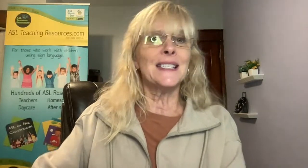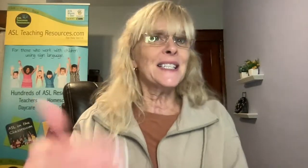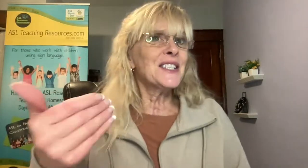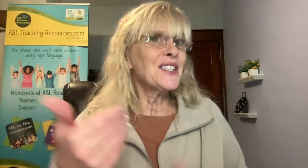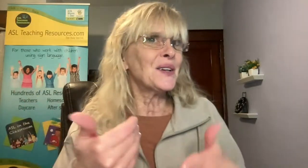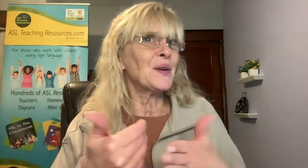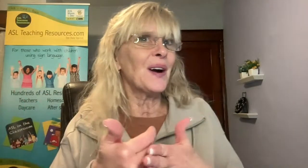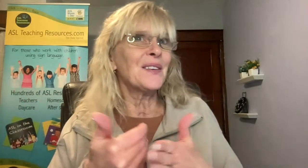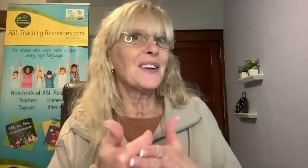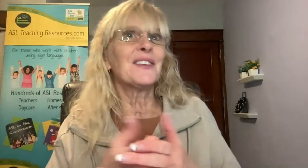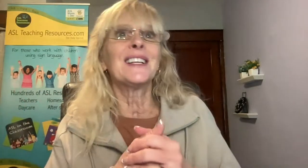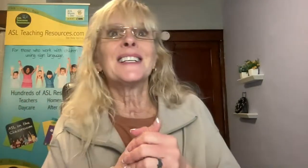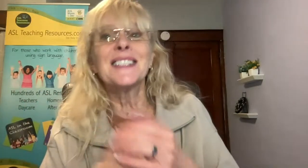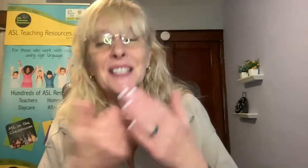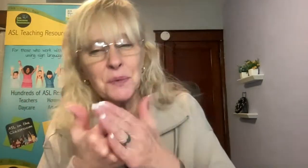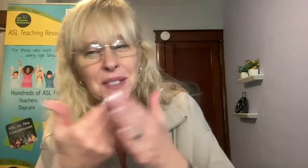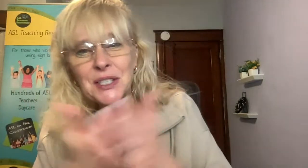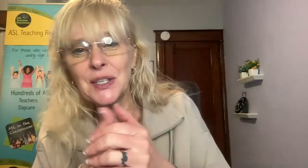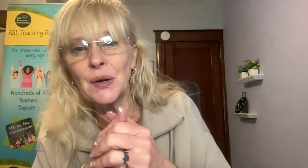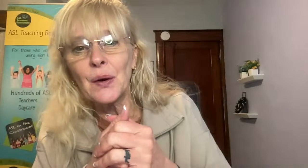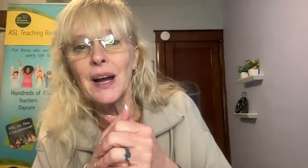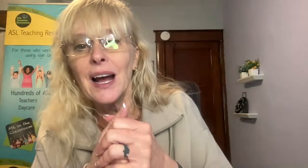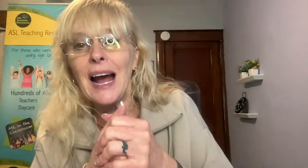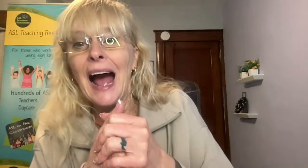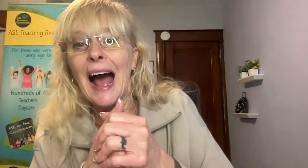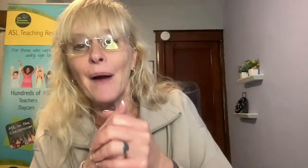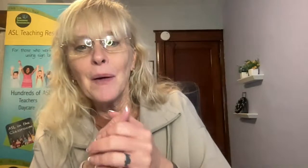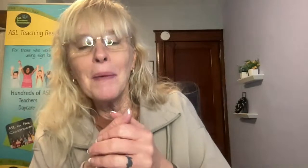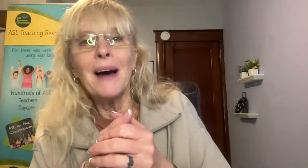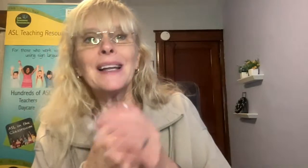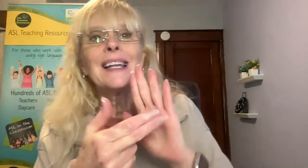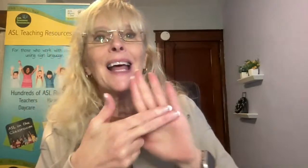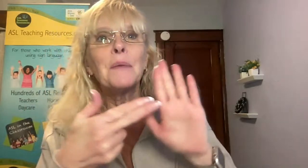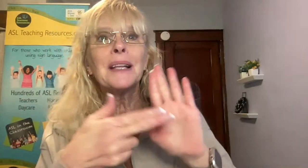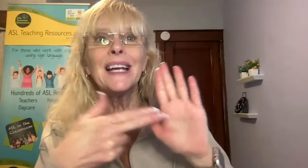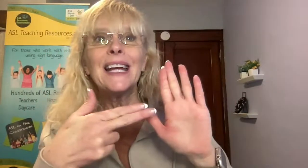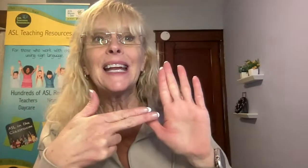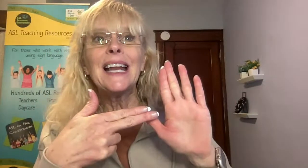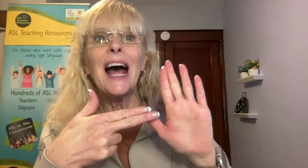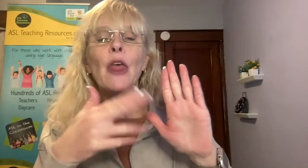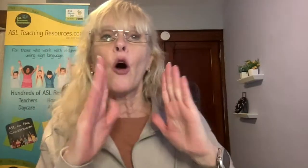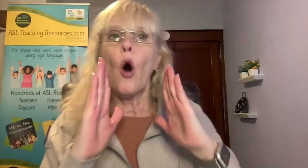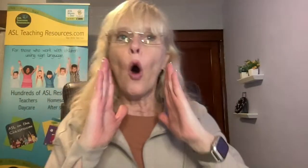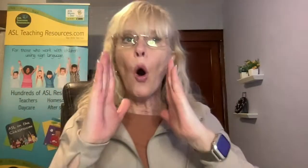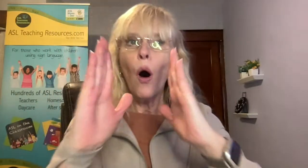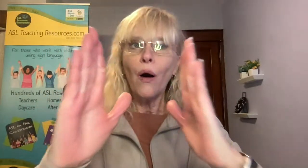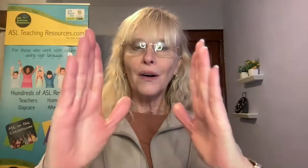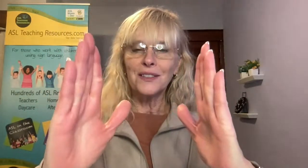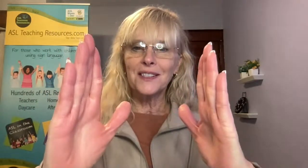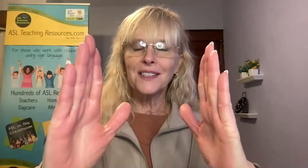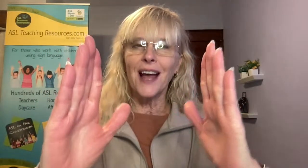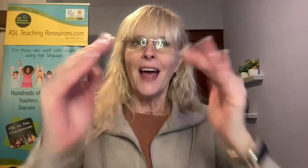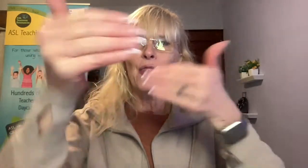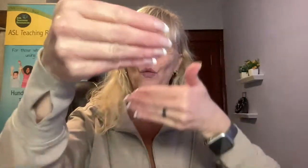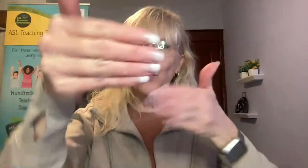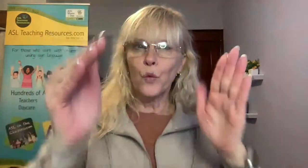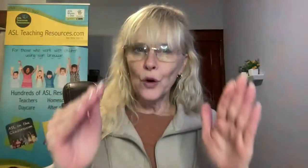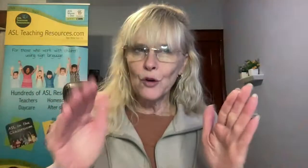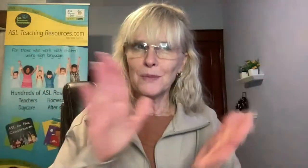is new. Are you ready for this? This one's new. How about labeling the halls and the rooms